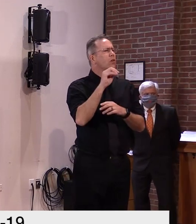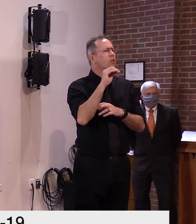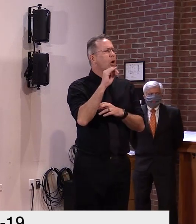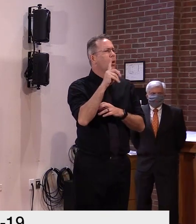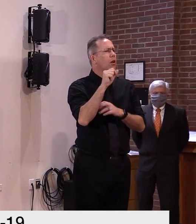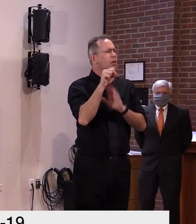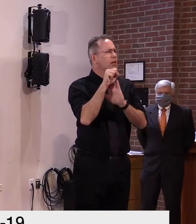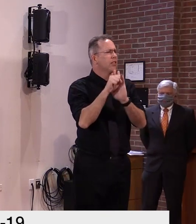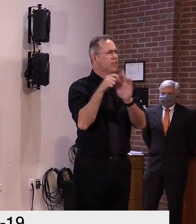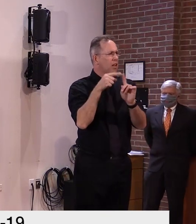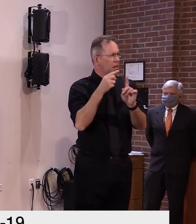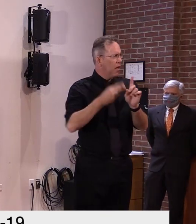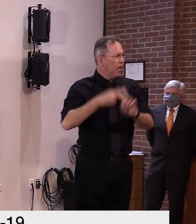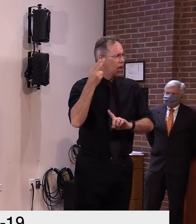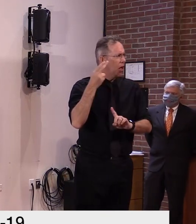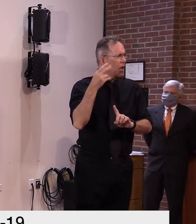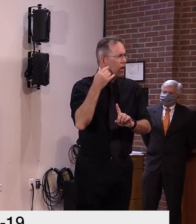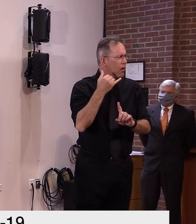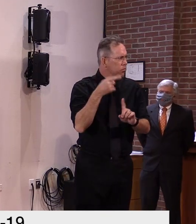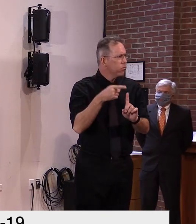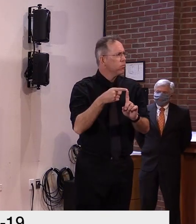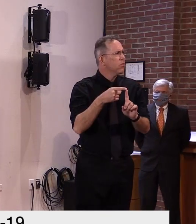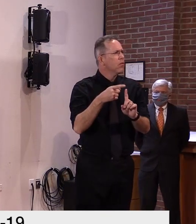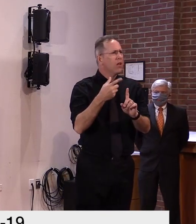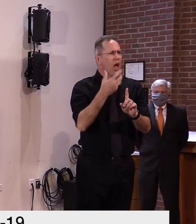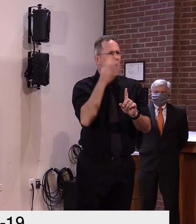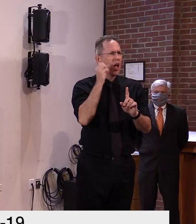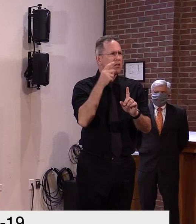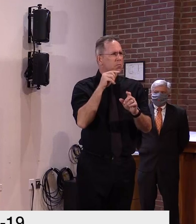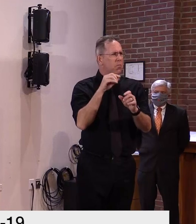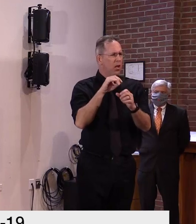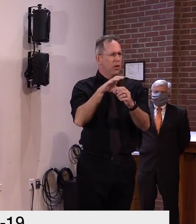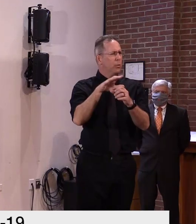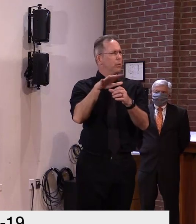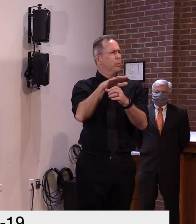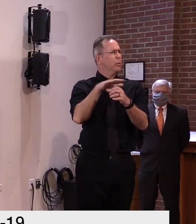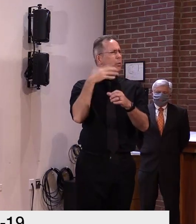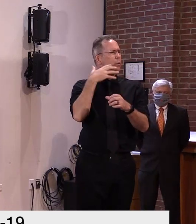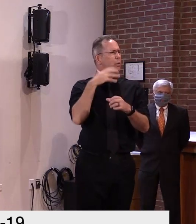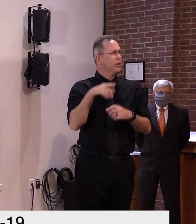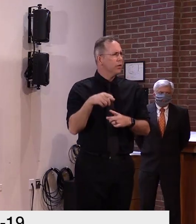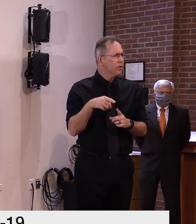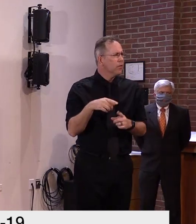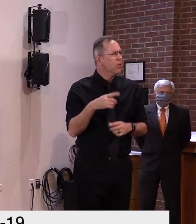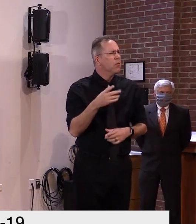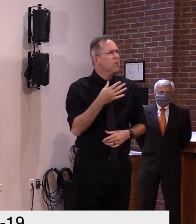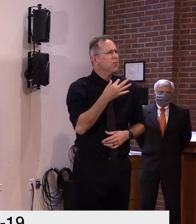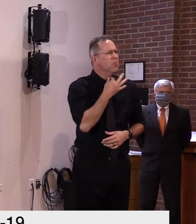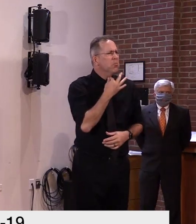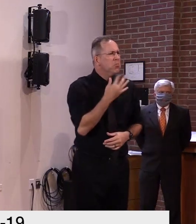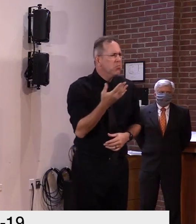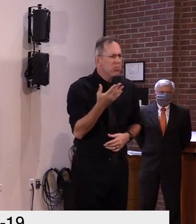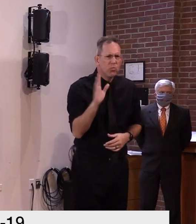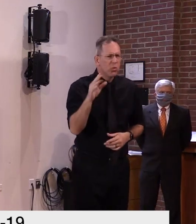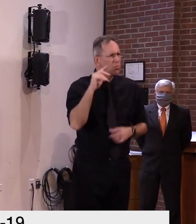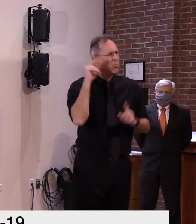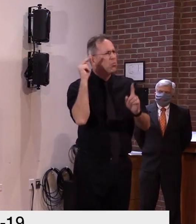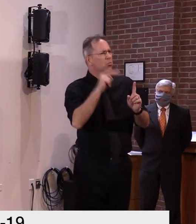they are one of the biggest hot zones right now. I'm wondering, I guess, just gathering your thoughts on how that's possible